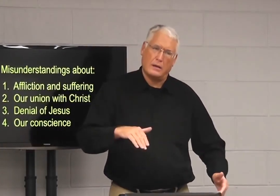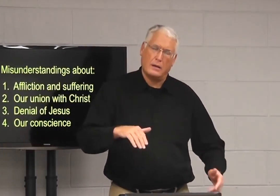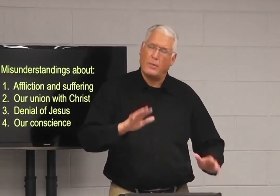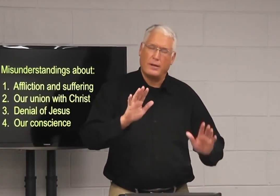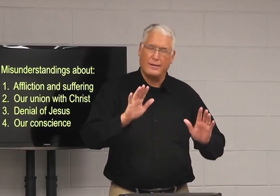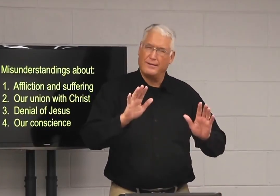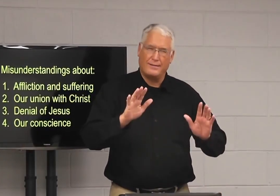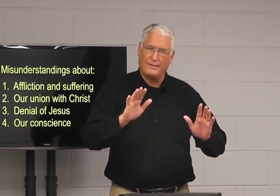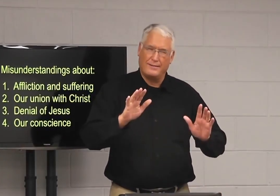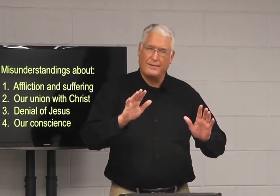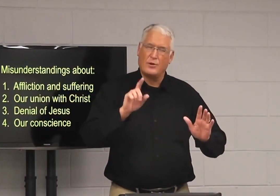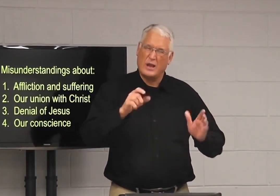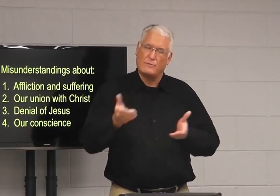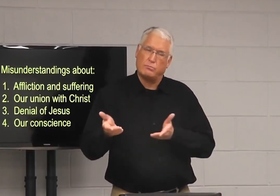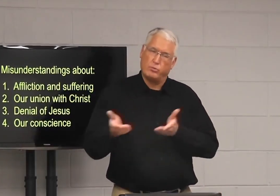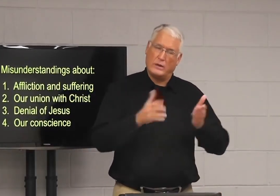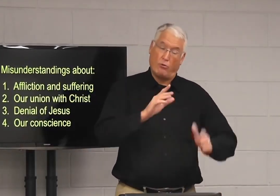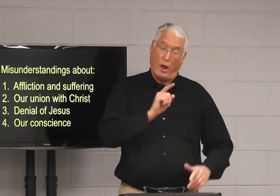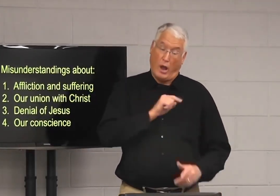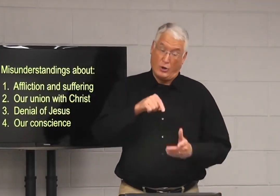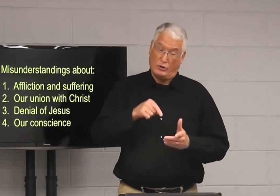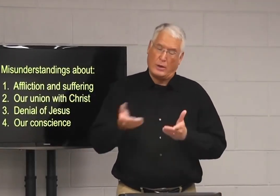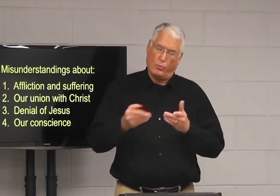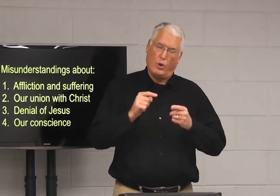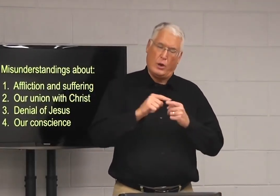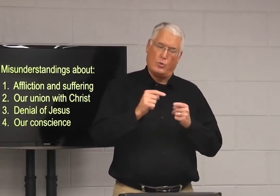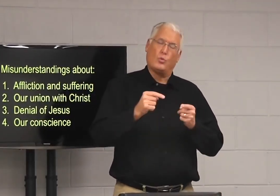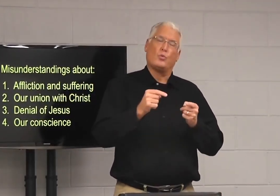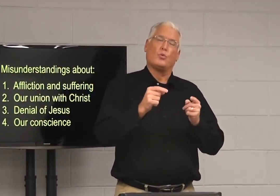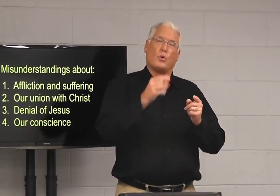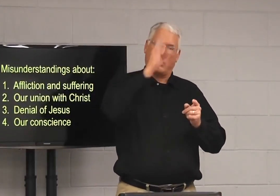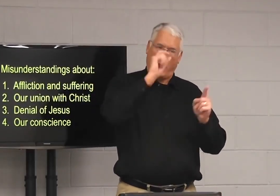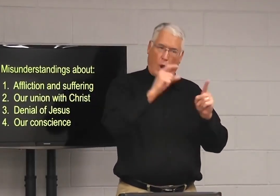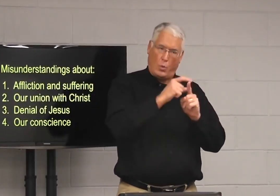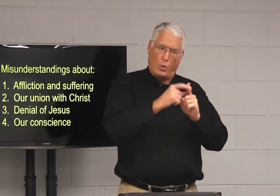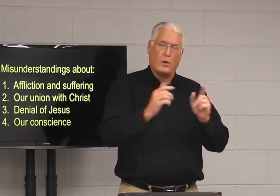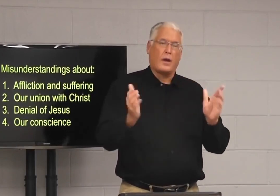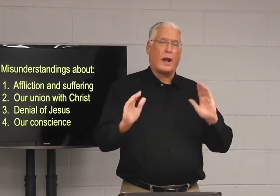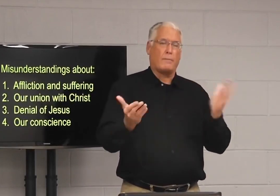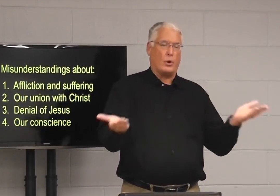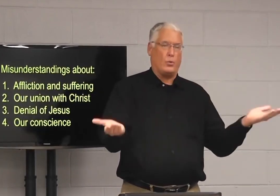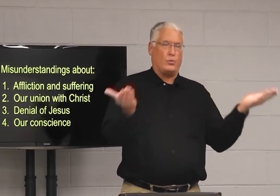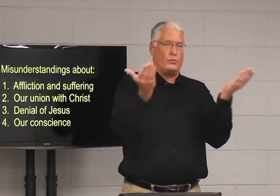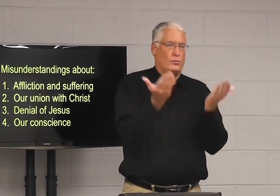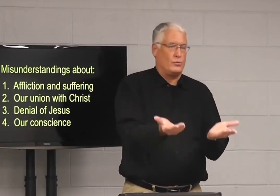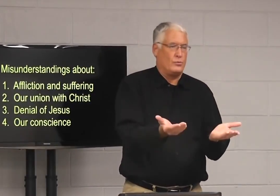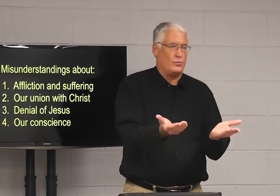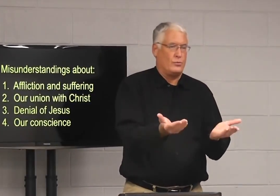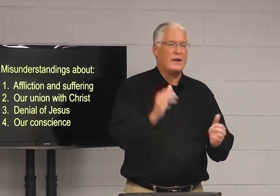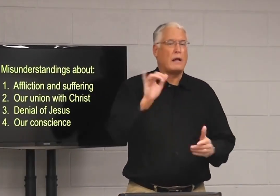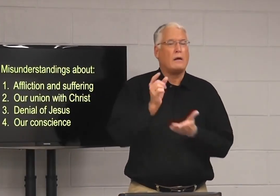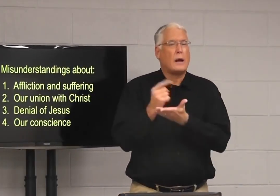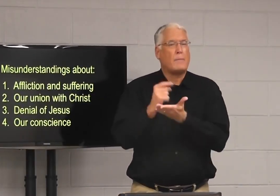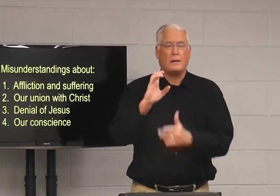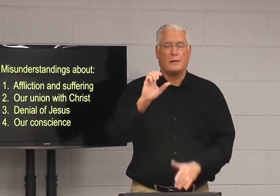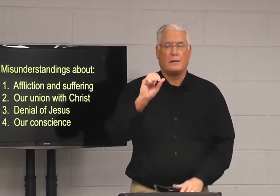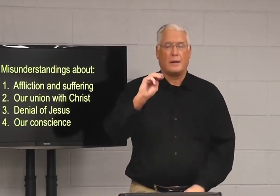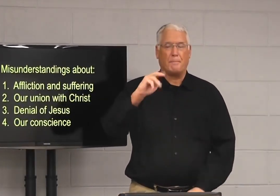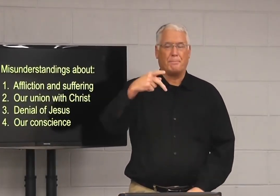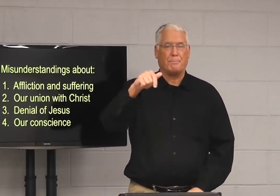bad. But you have to bring your conscience and God's word together. It's